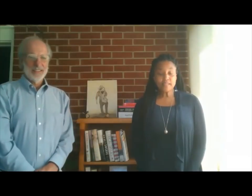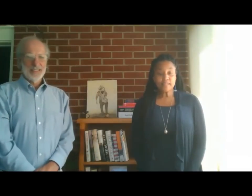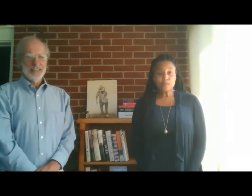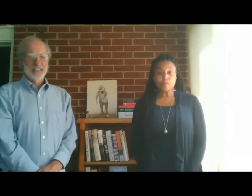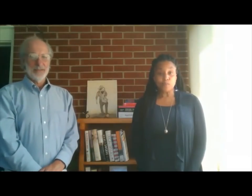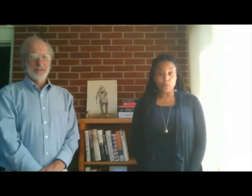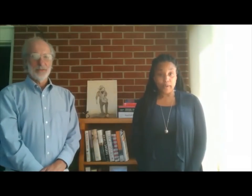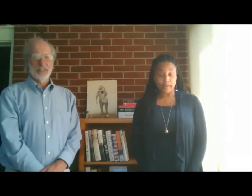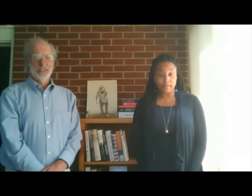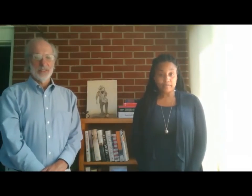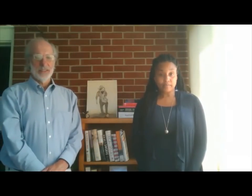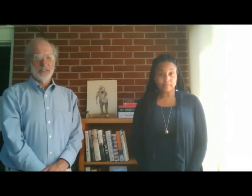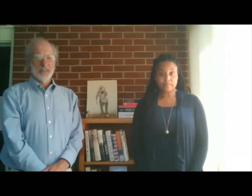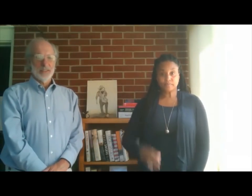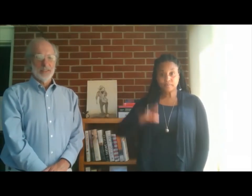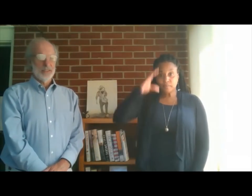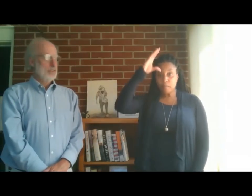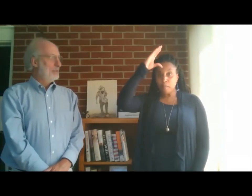Next is boy.